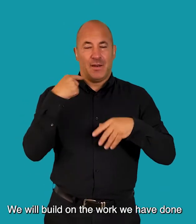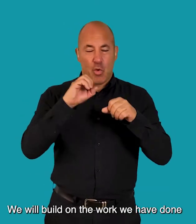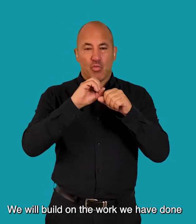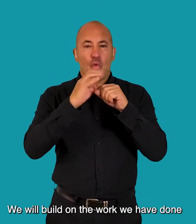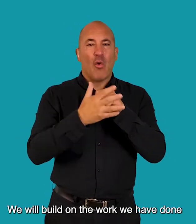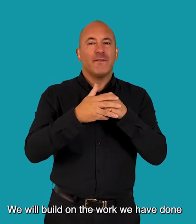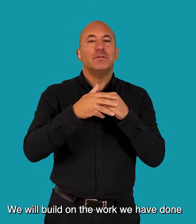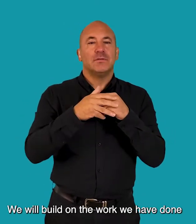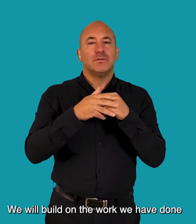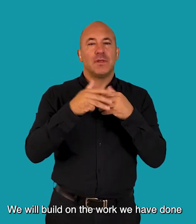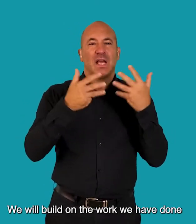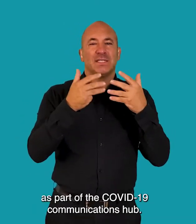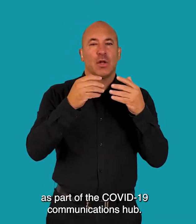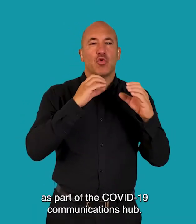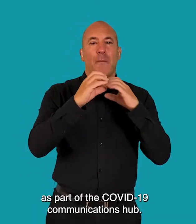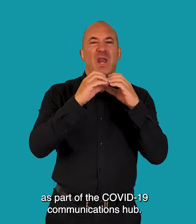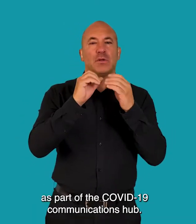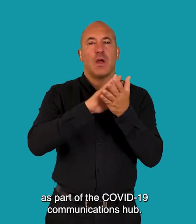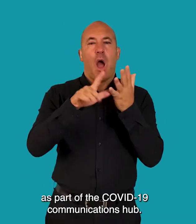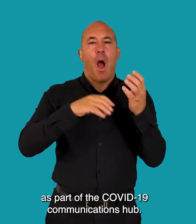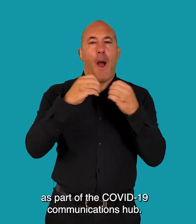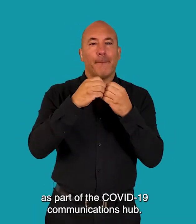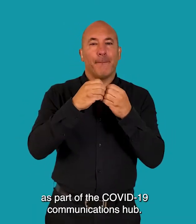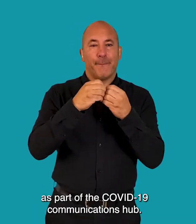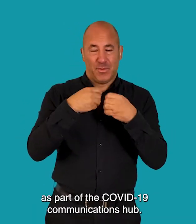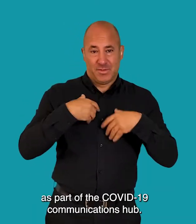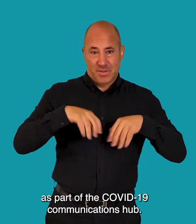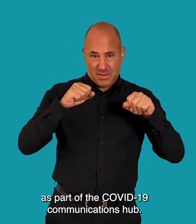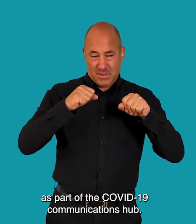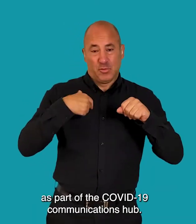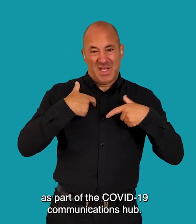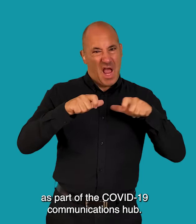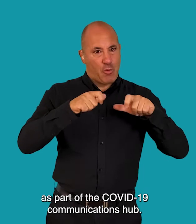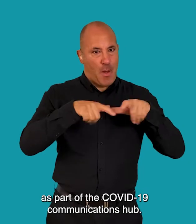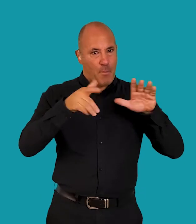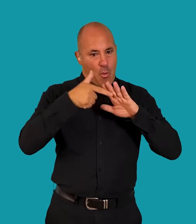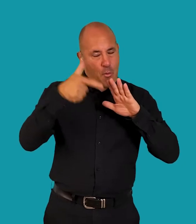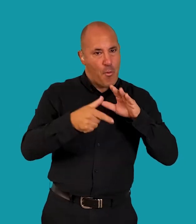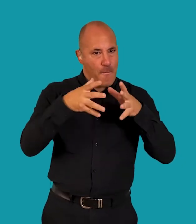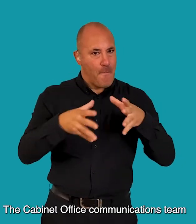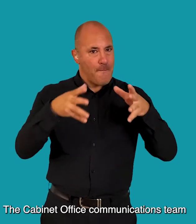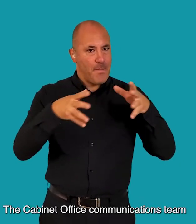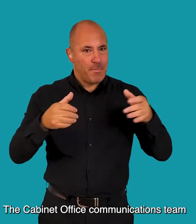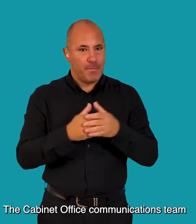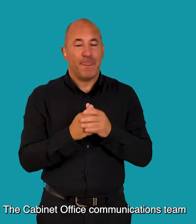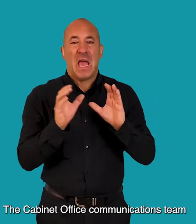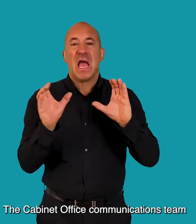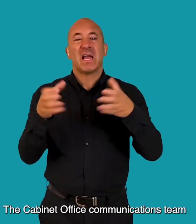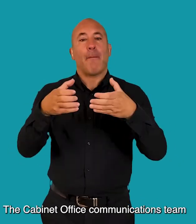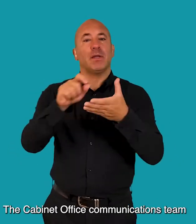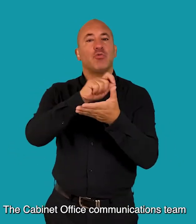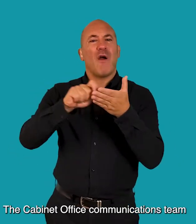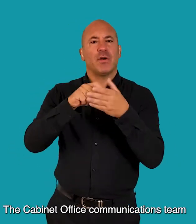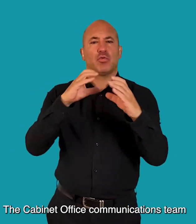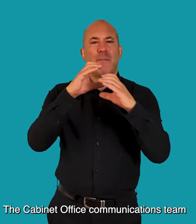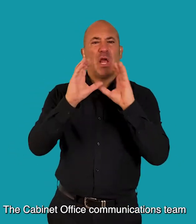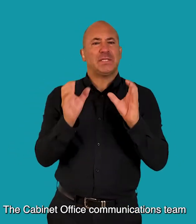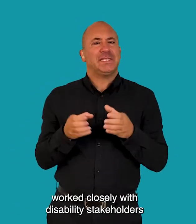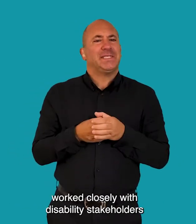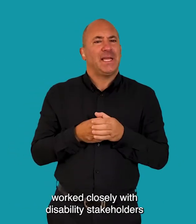on the work we have done as part of the COVID-19 Communications Hub. The Cabinet Office Communications team worked